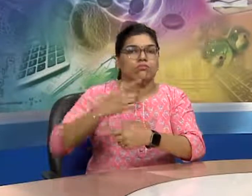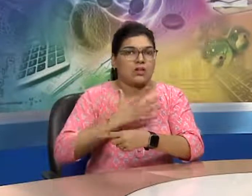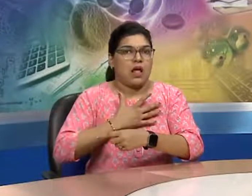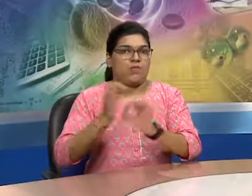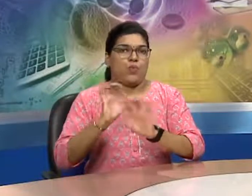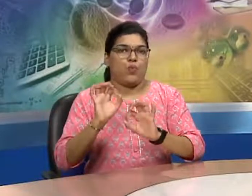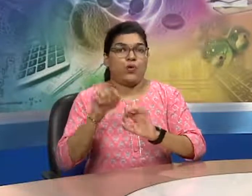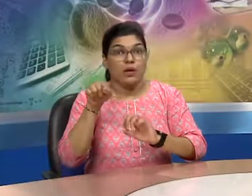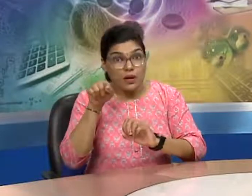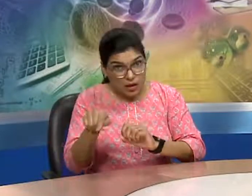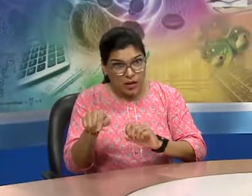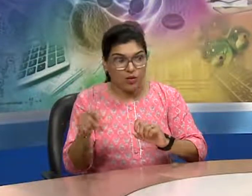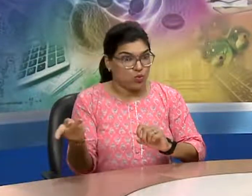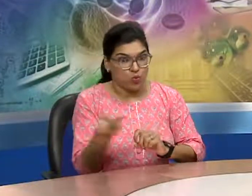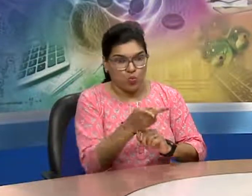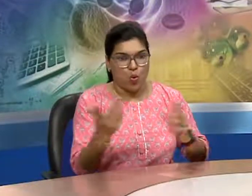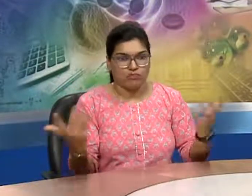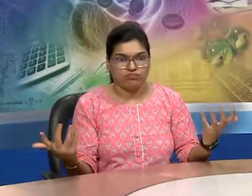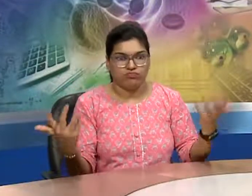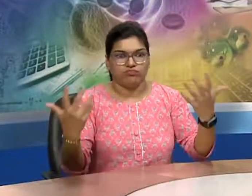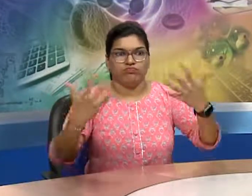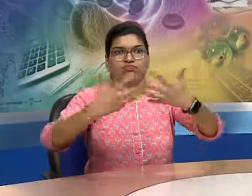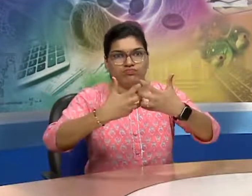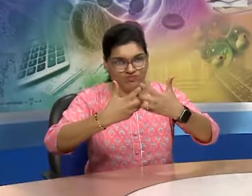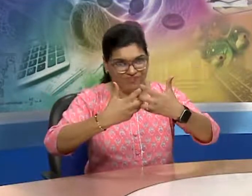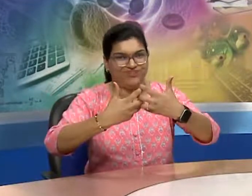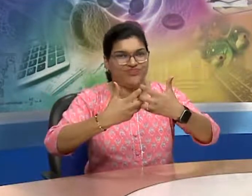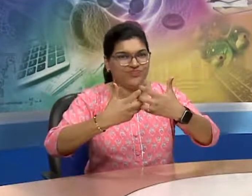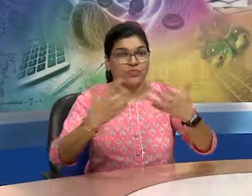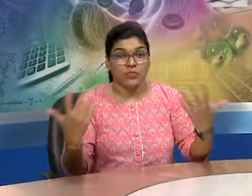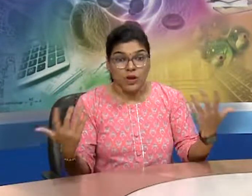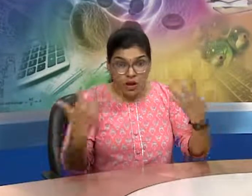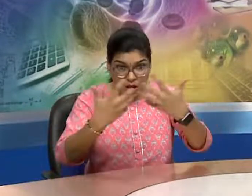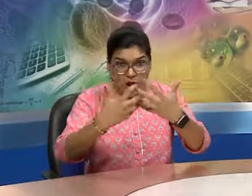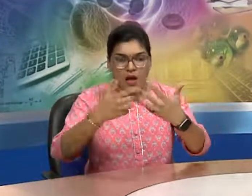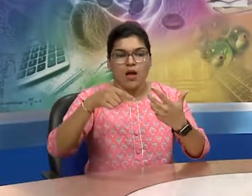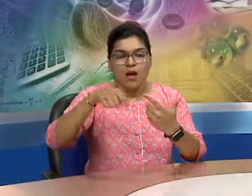All these are the abiotic components. So